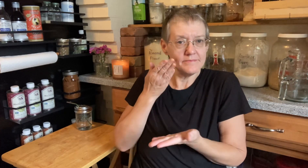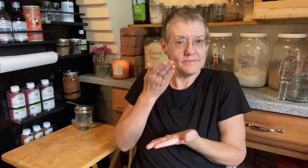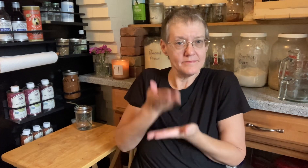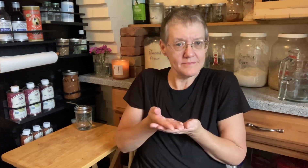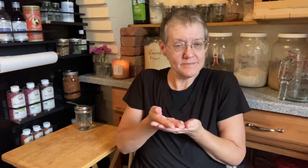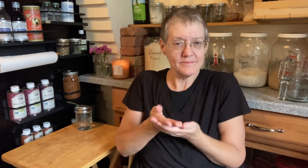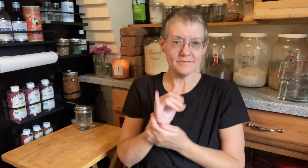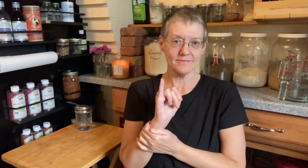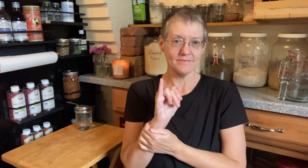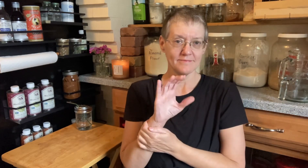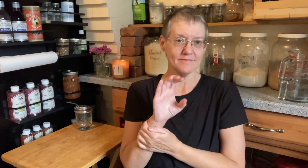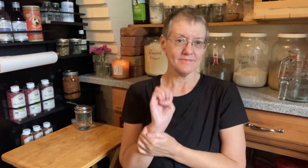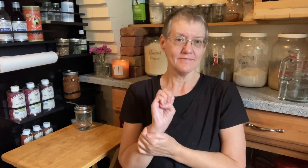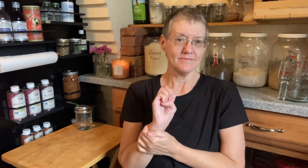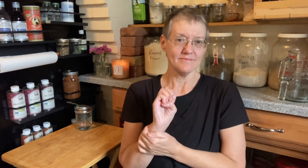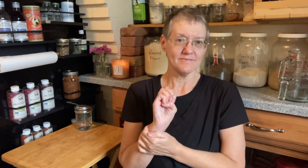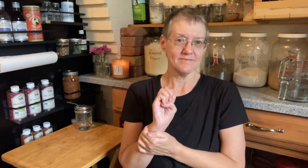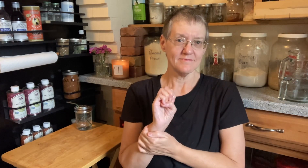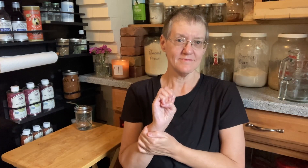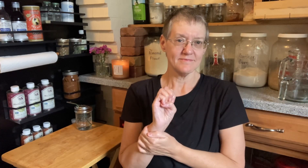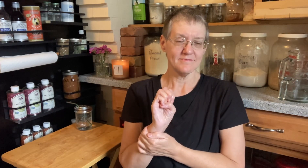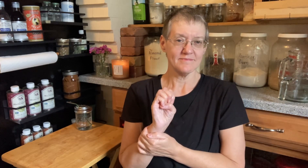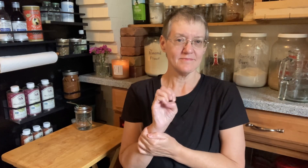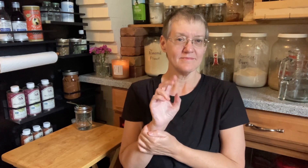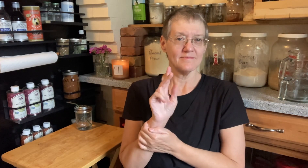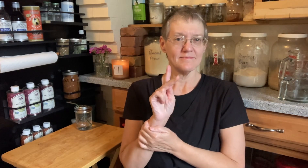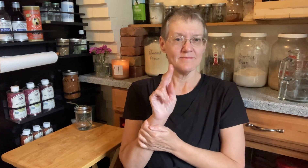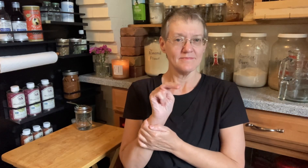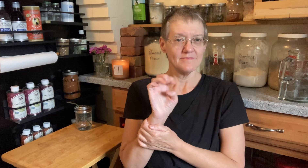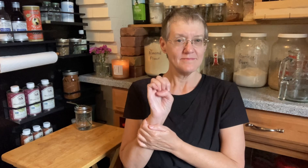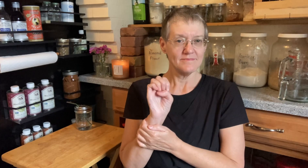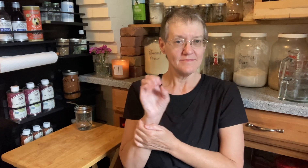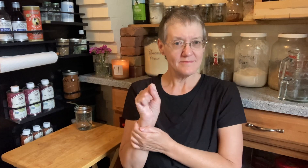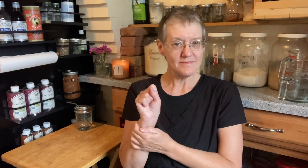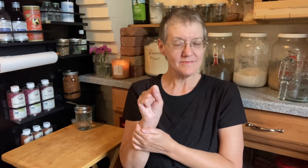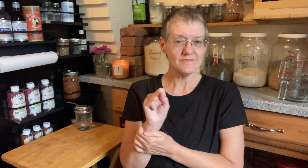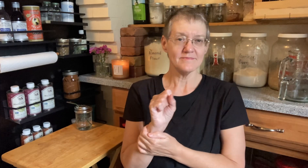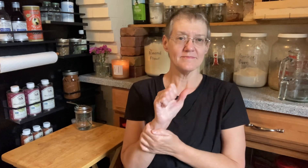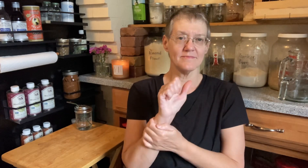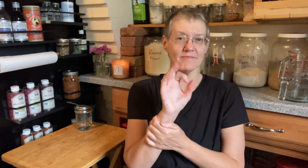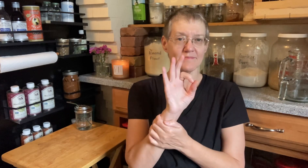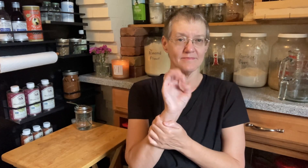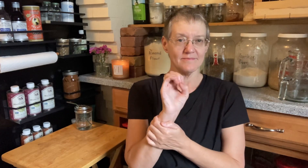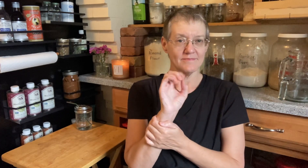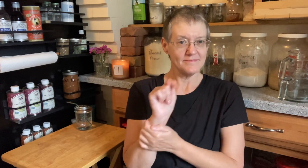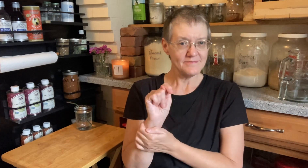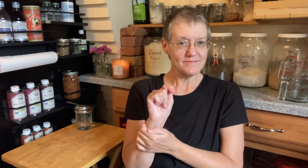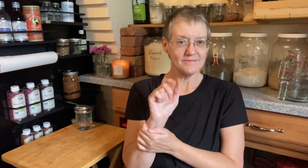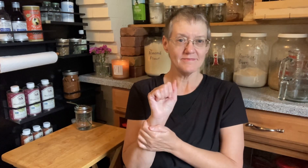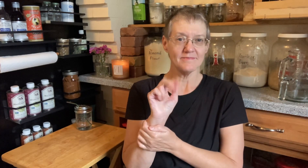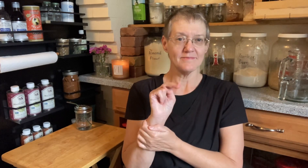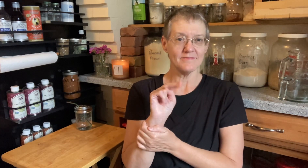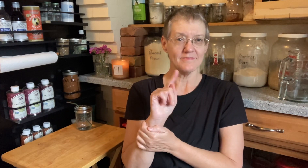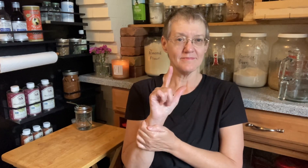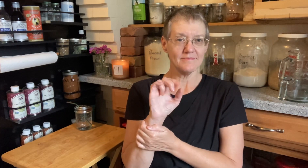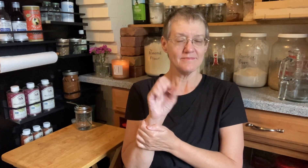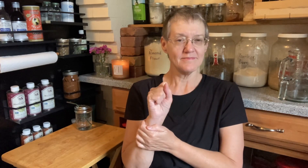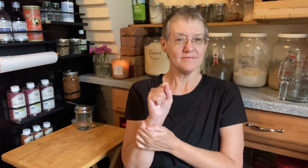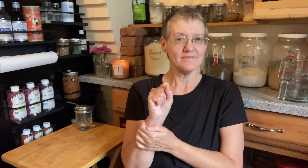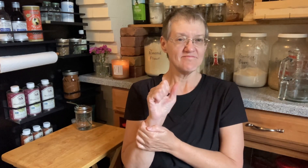get home, I would have to ice. I would ice my knees, I would ice my feet, I would